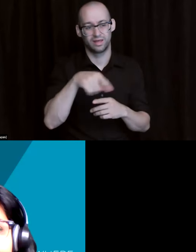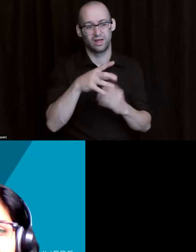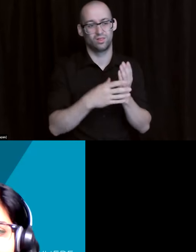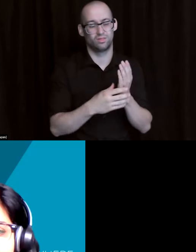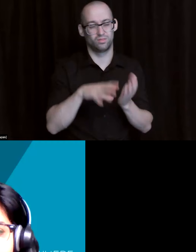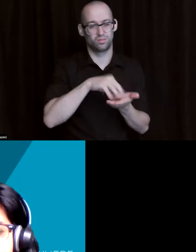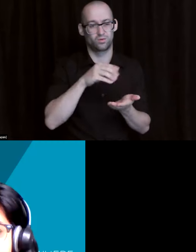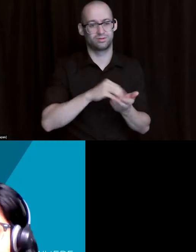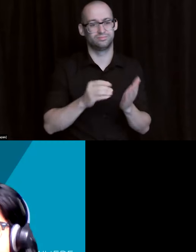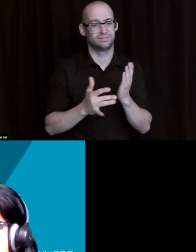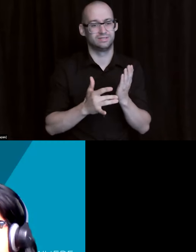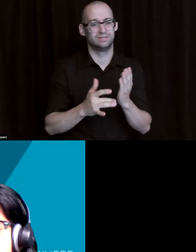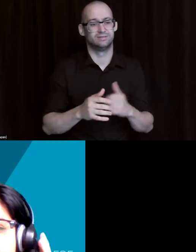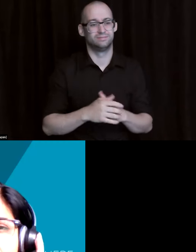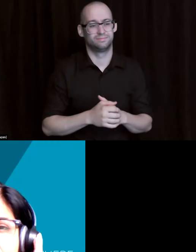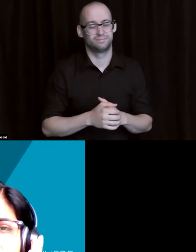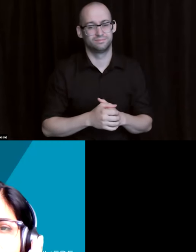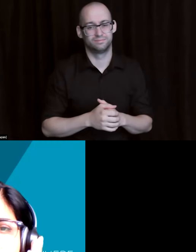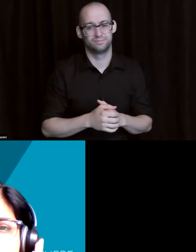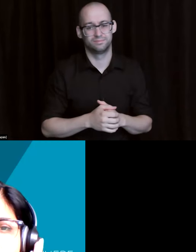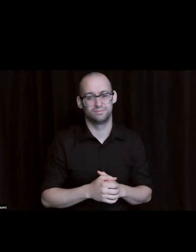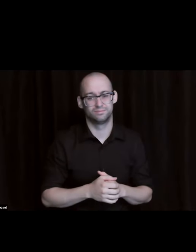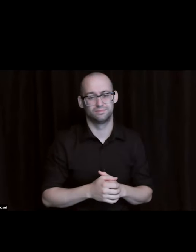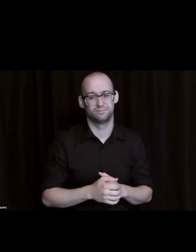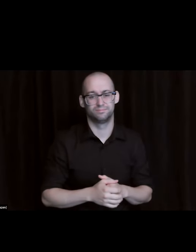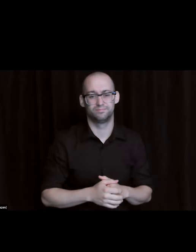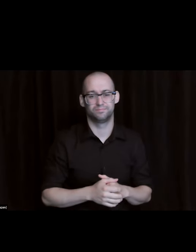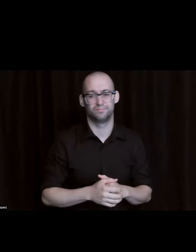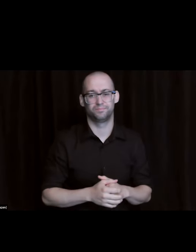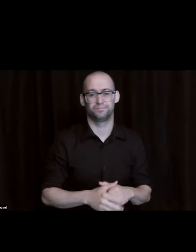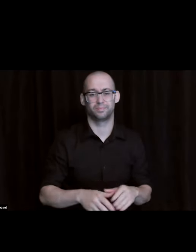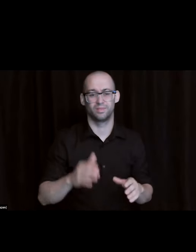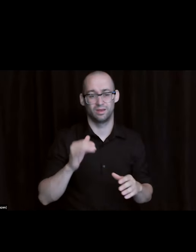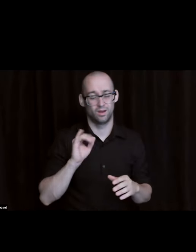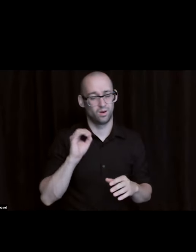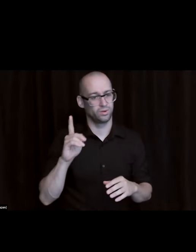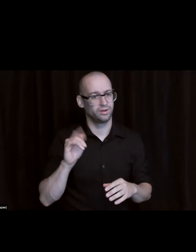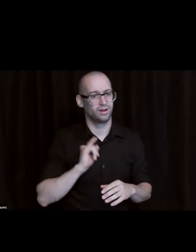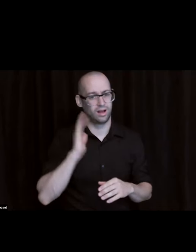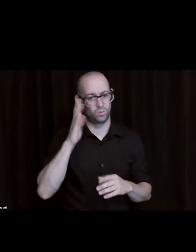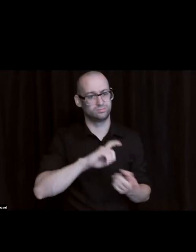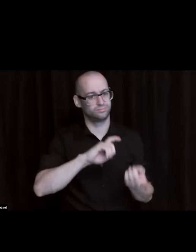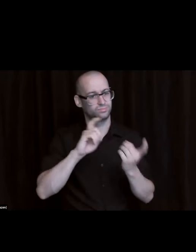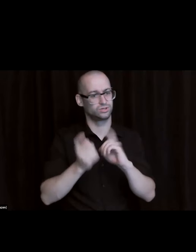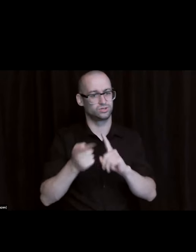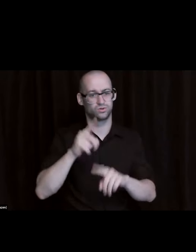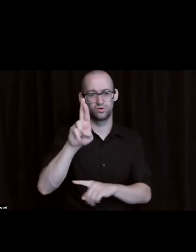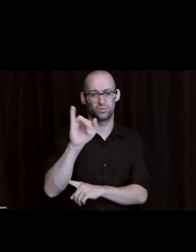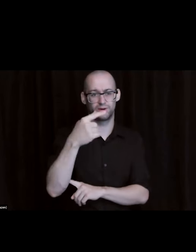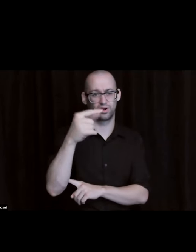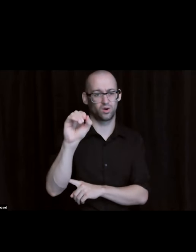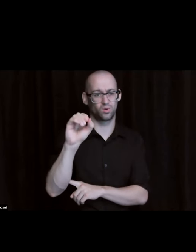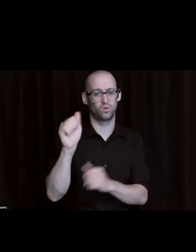sharing. Okay, no problem. Okay, I am going to pivot to Rigo with